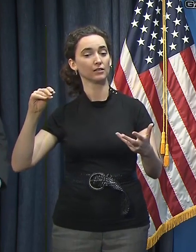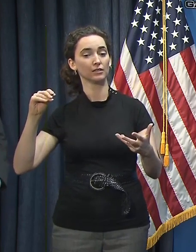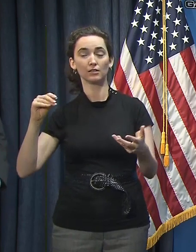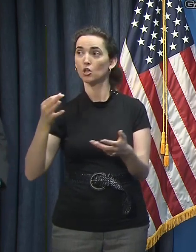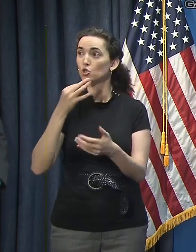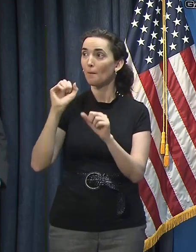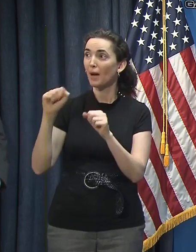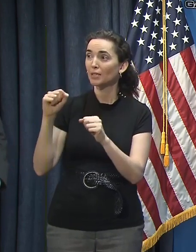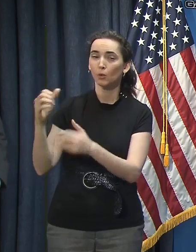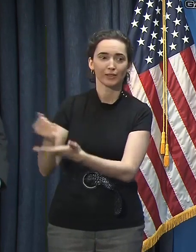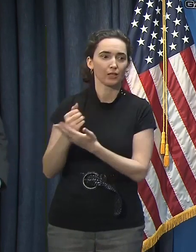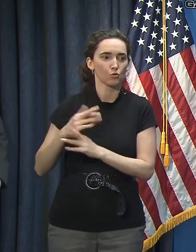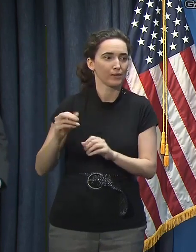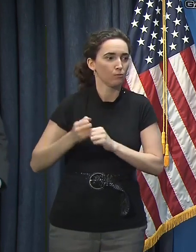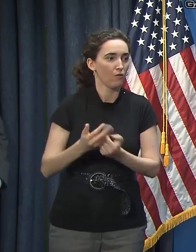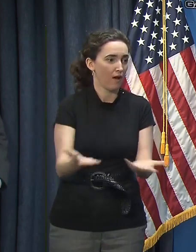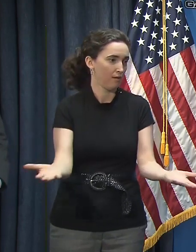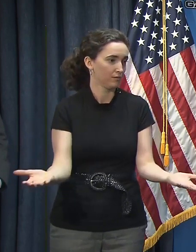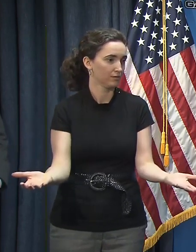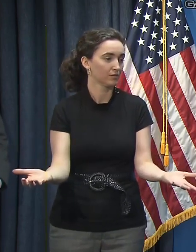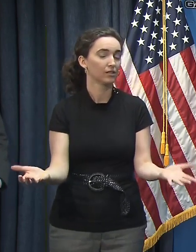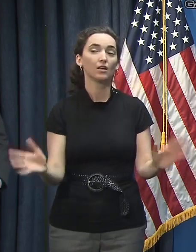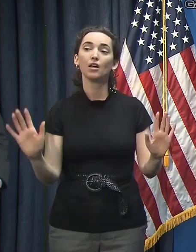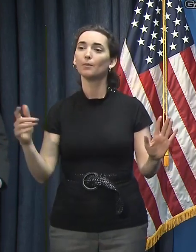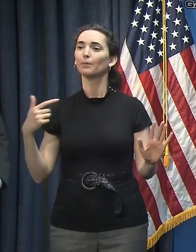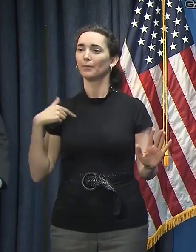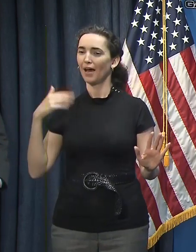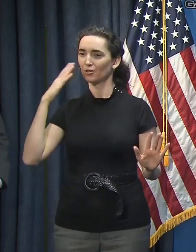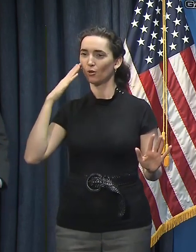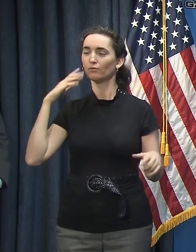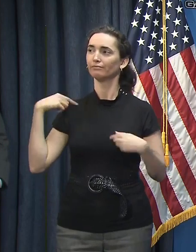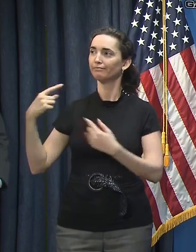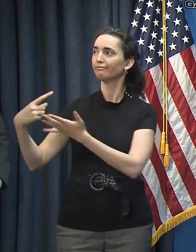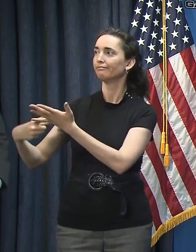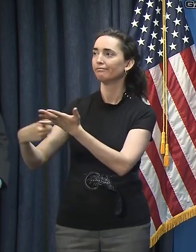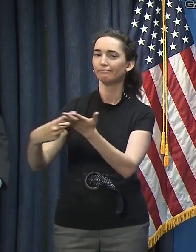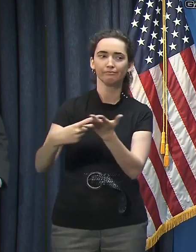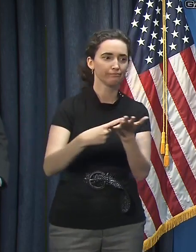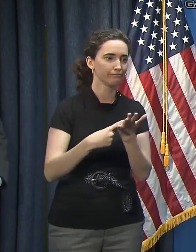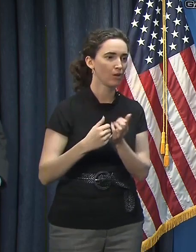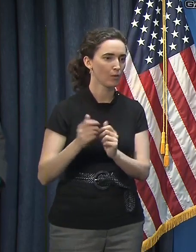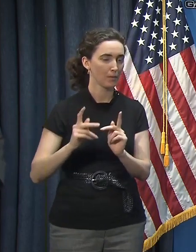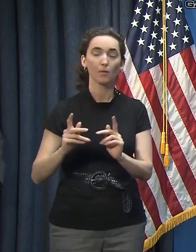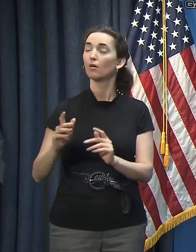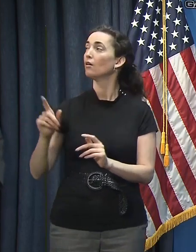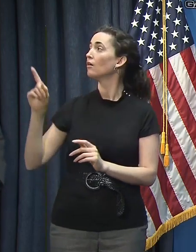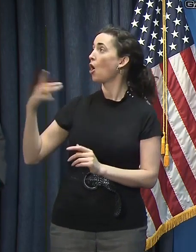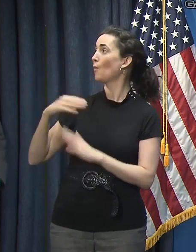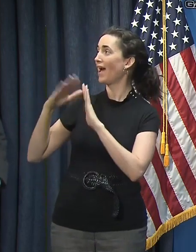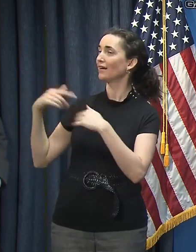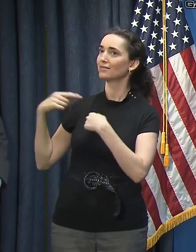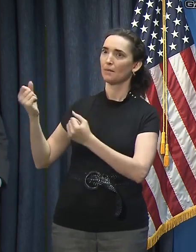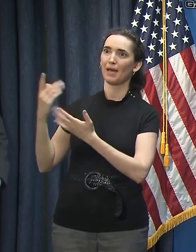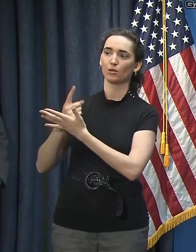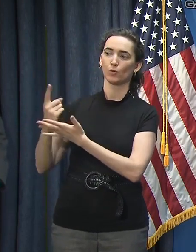soon as possible. I know from conversations that the White House has had going back for many weeks